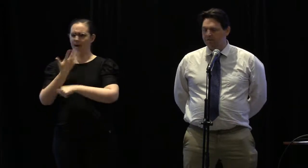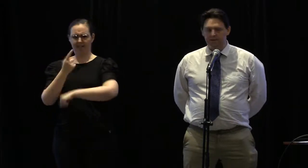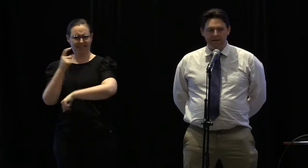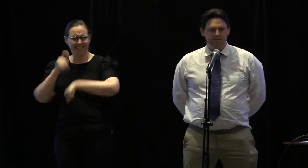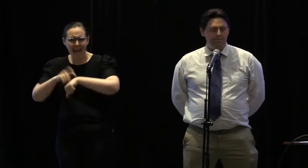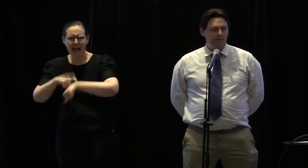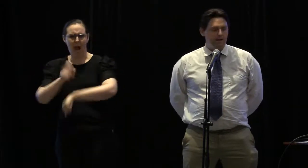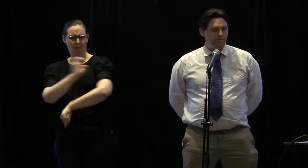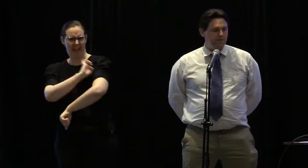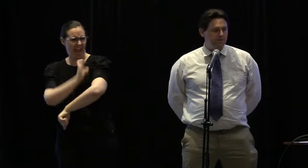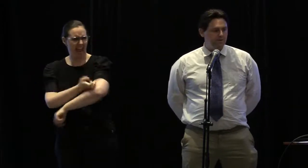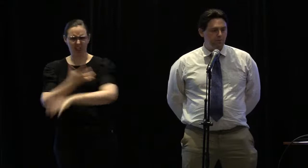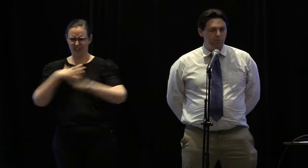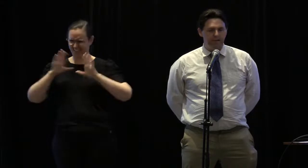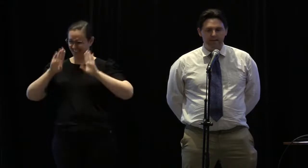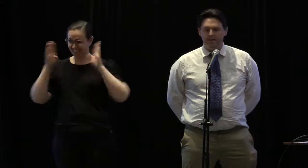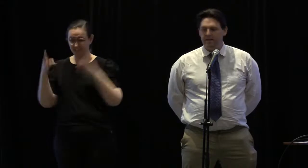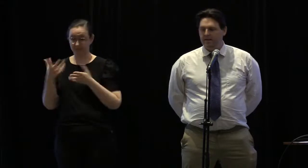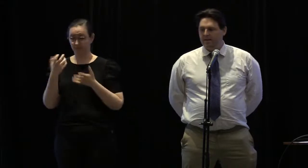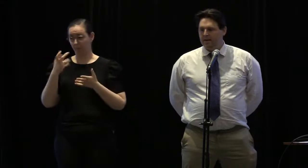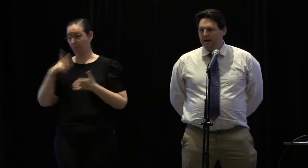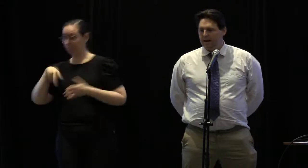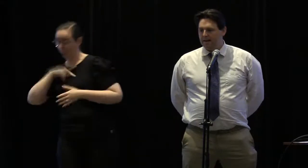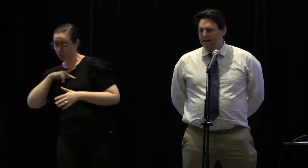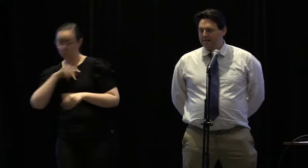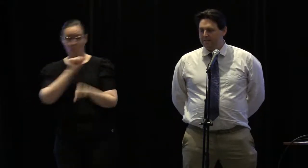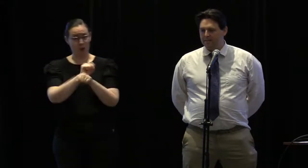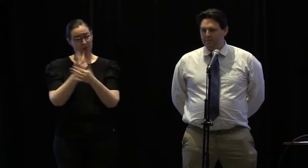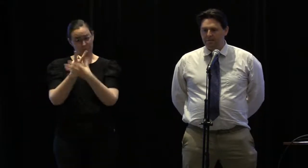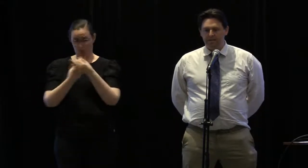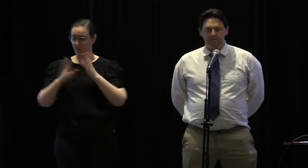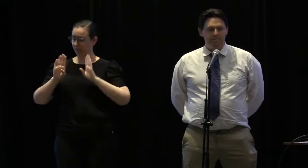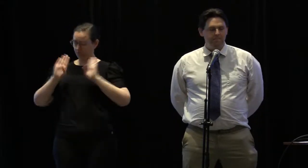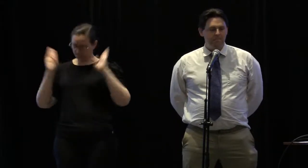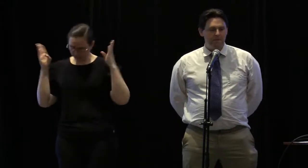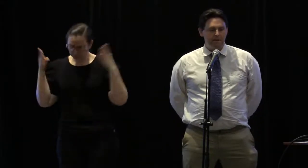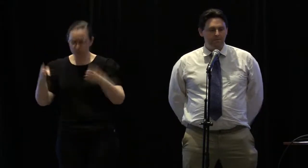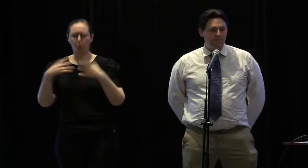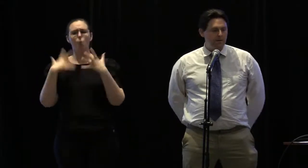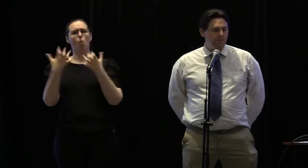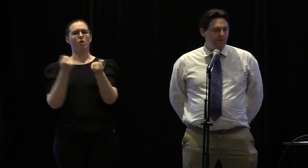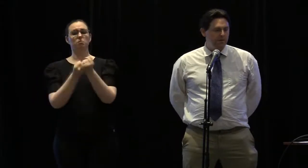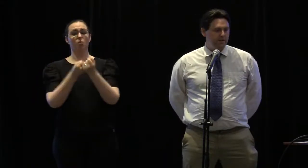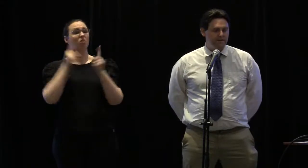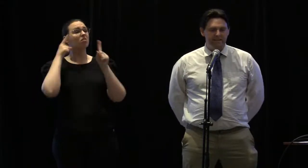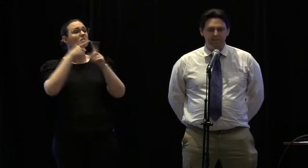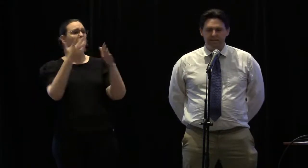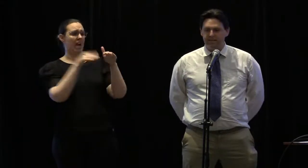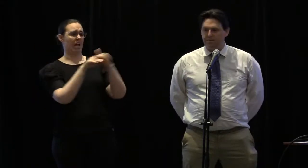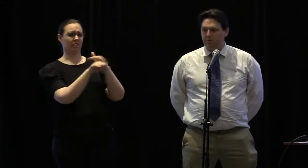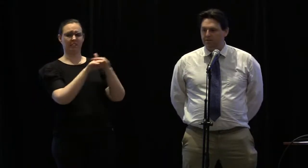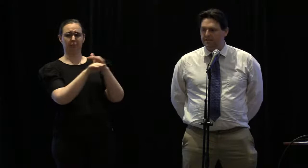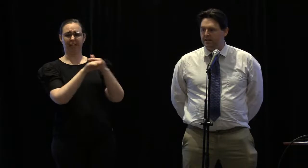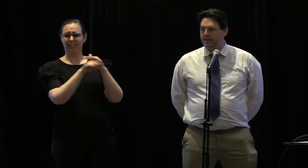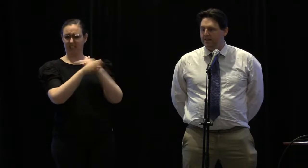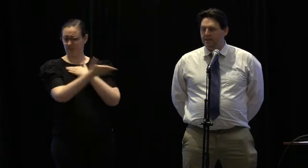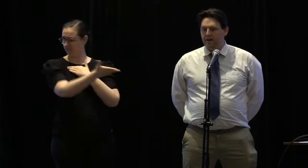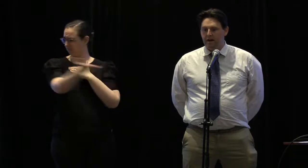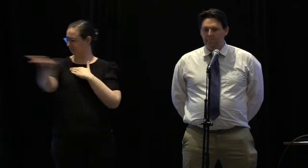and personal life to supporting accessibility for people who need accessibility